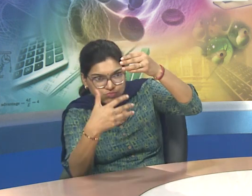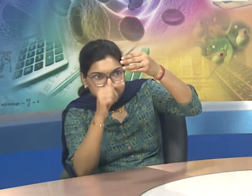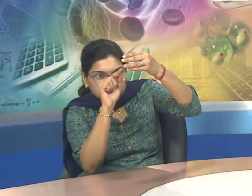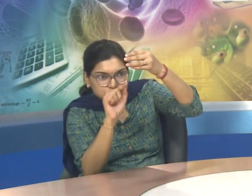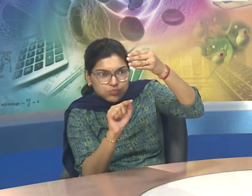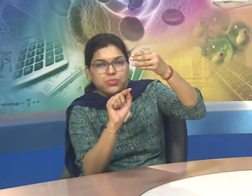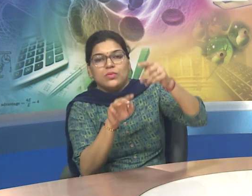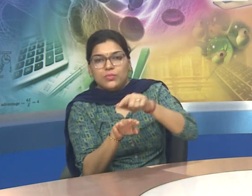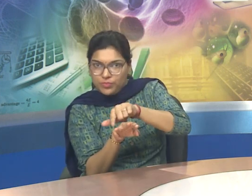are available